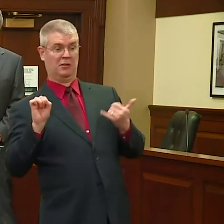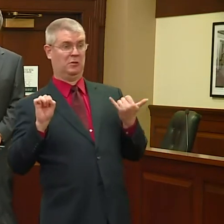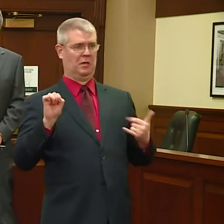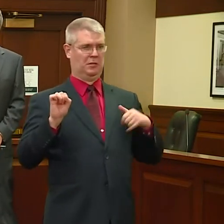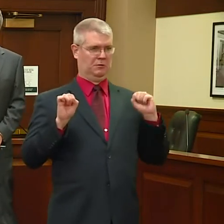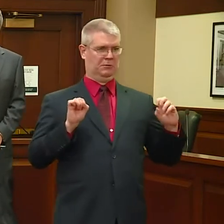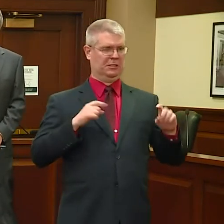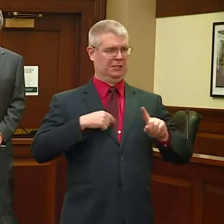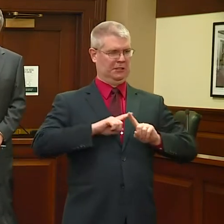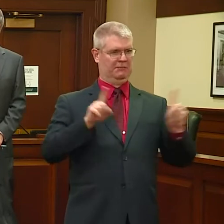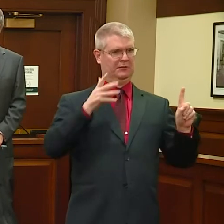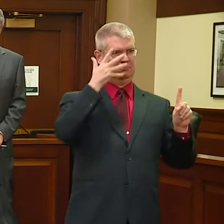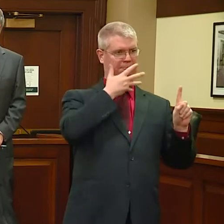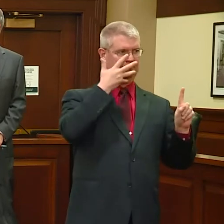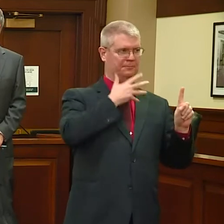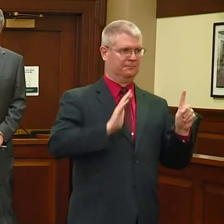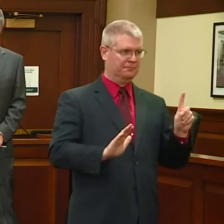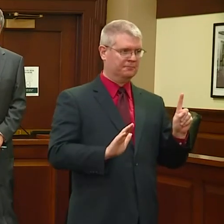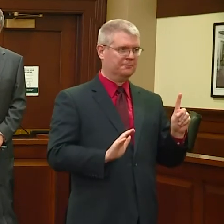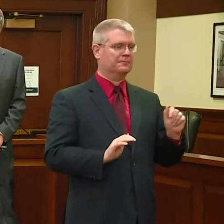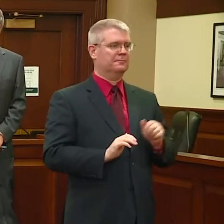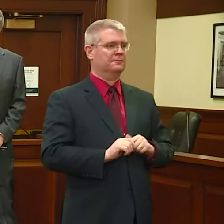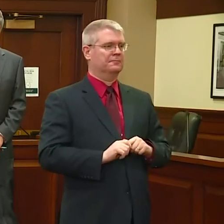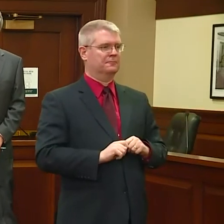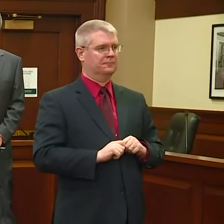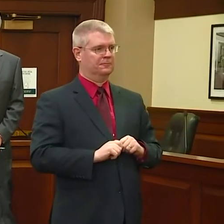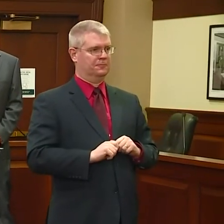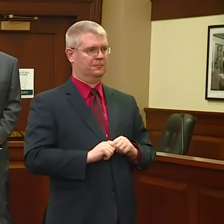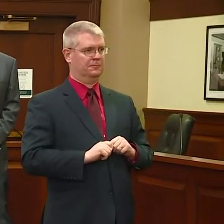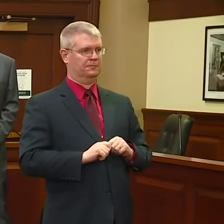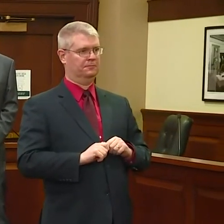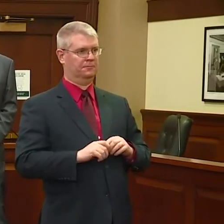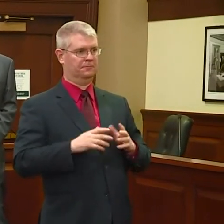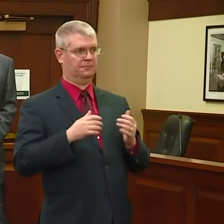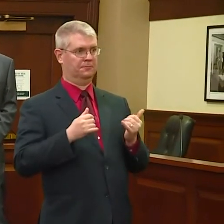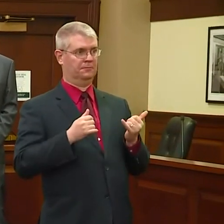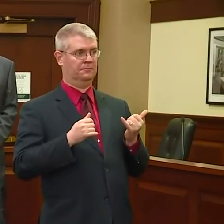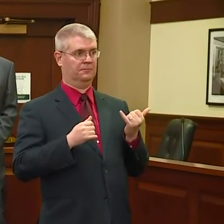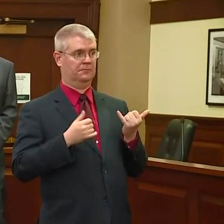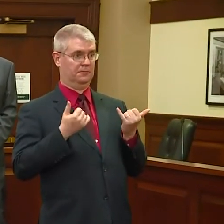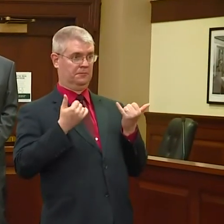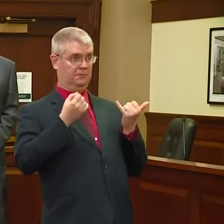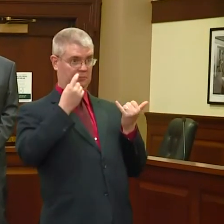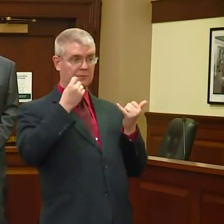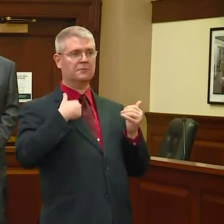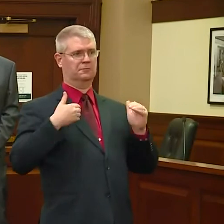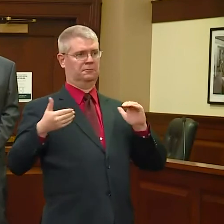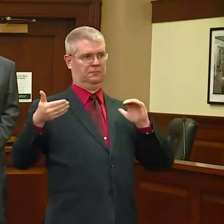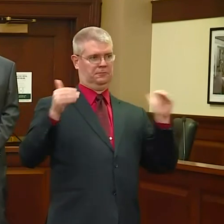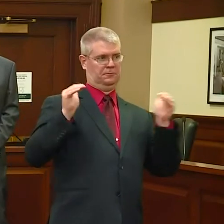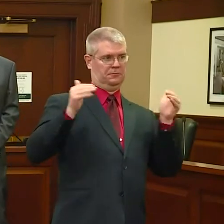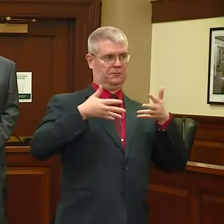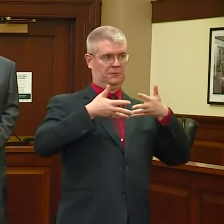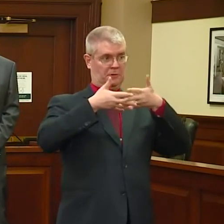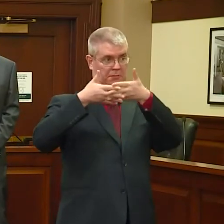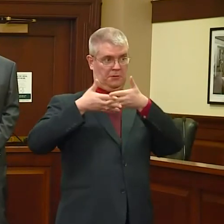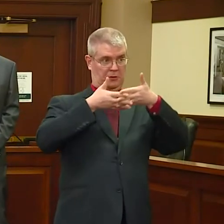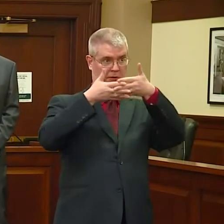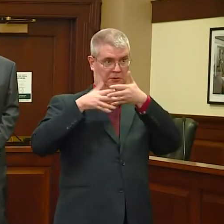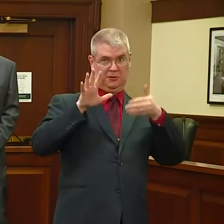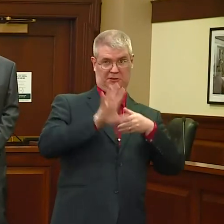the pandemic in the United States and in our region and in Idaho in particular. So I'll walk you through some of the data we look